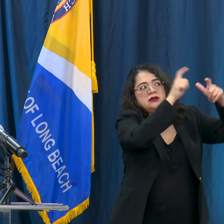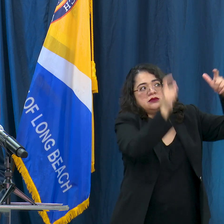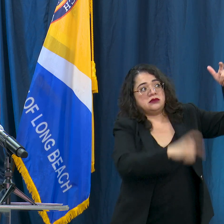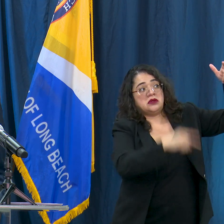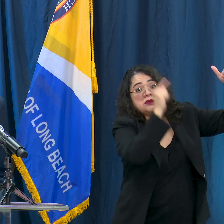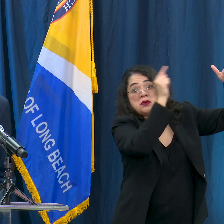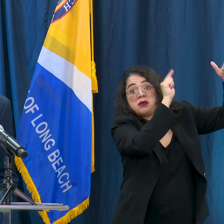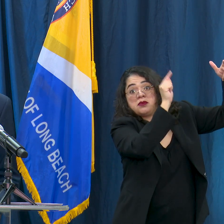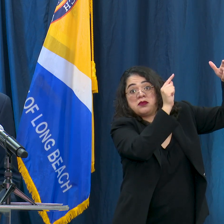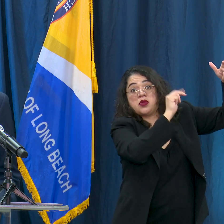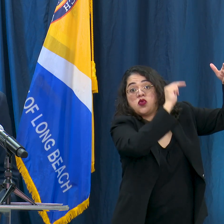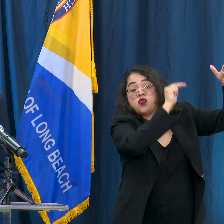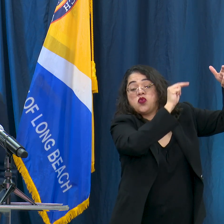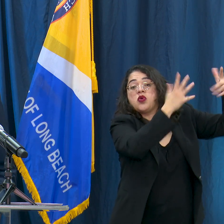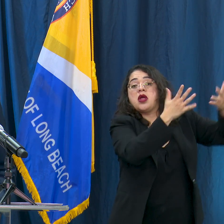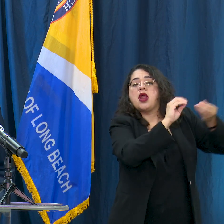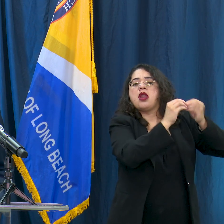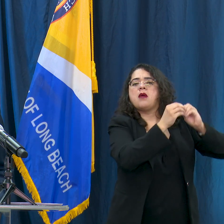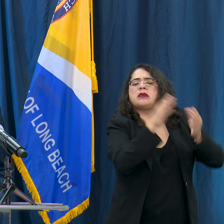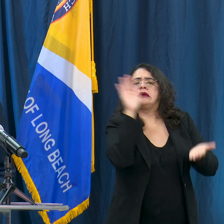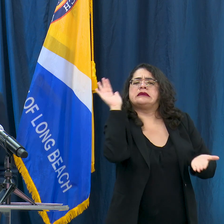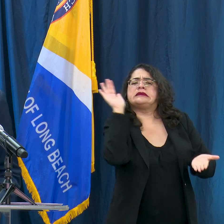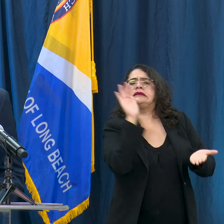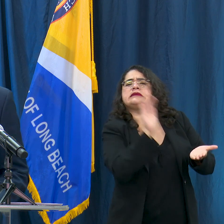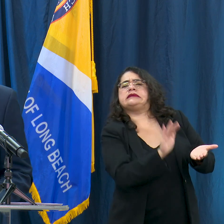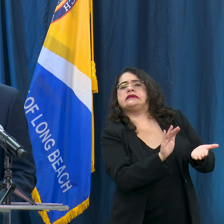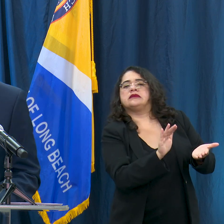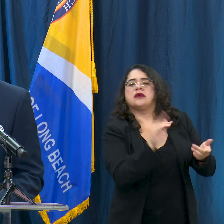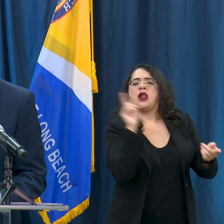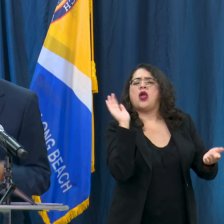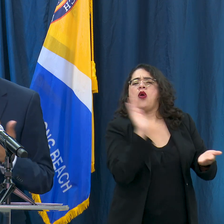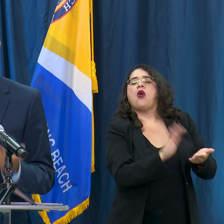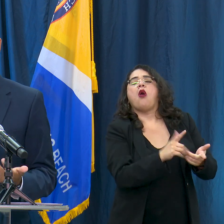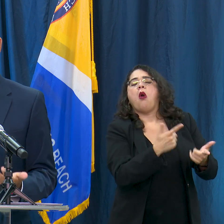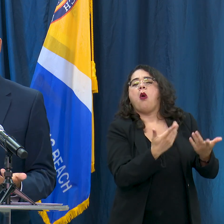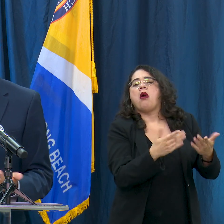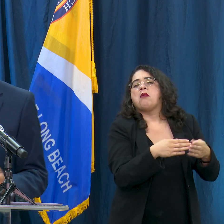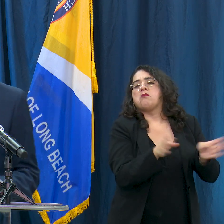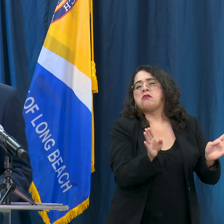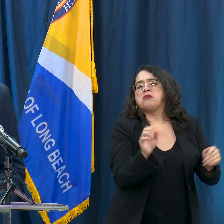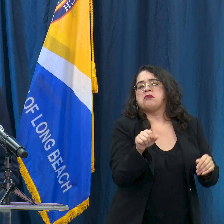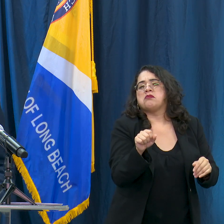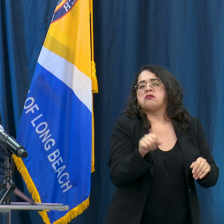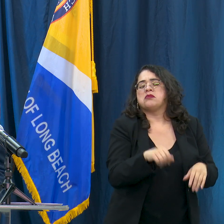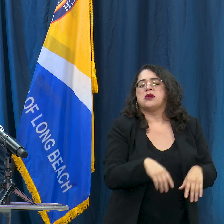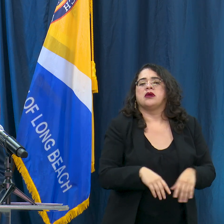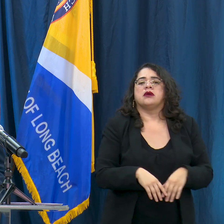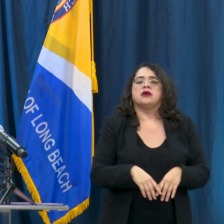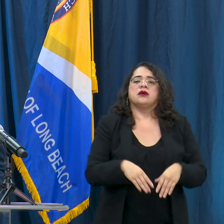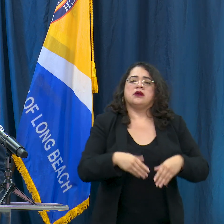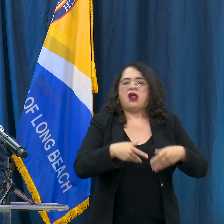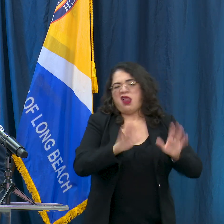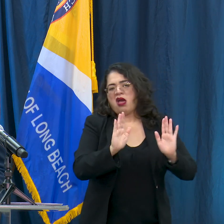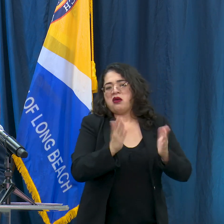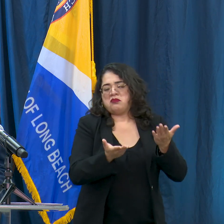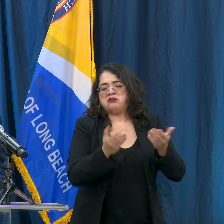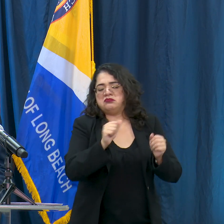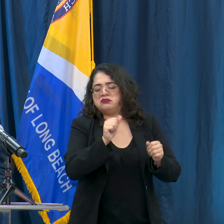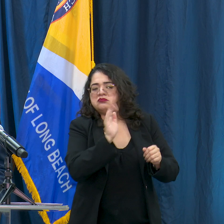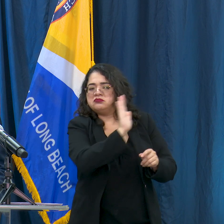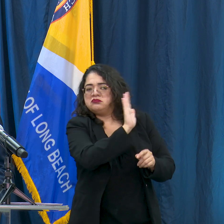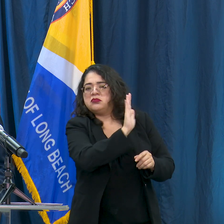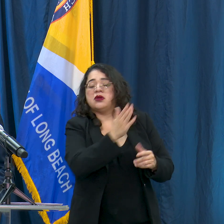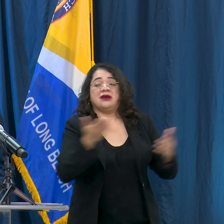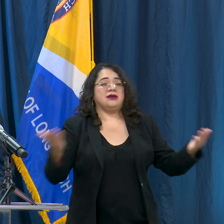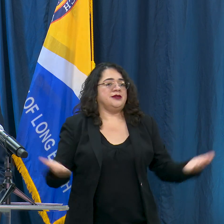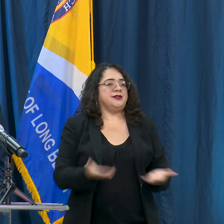are better than where there are here in Long Beach or in the county. We know a lot of folks are disappointed, but we are making these